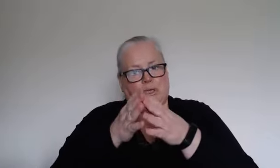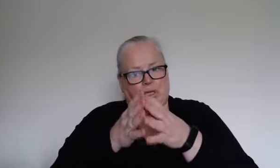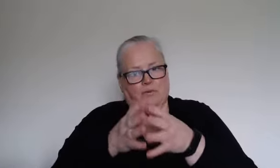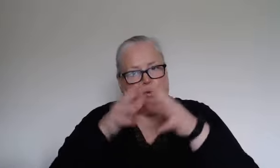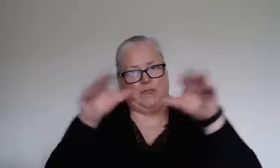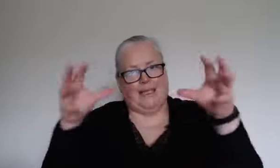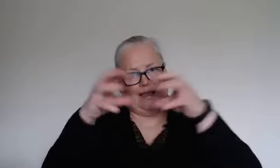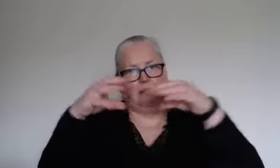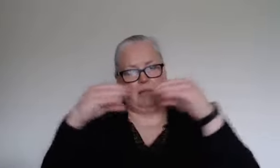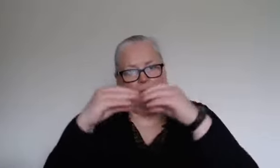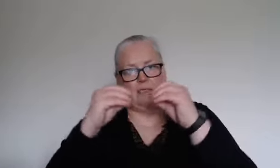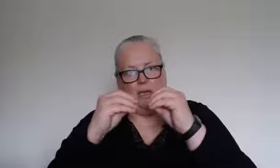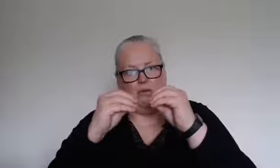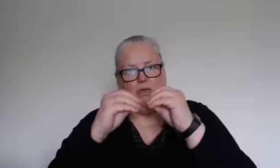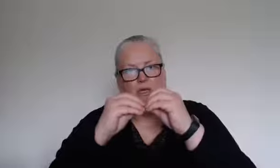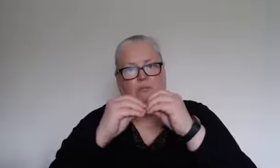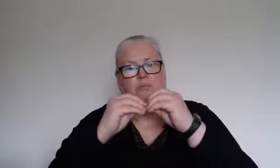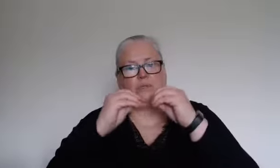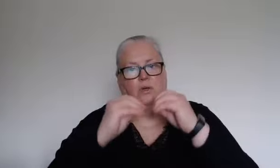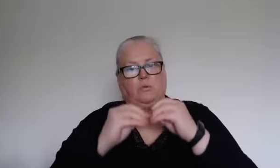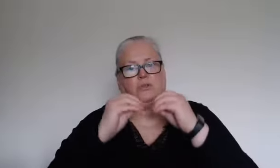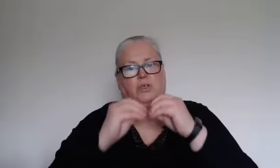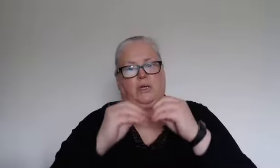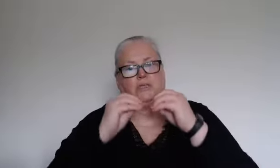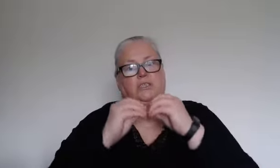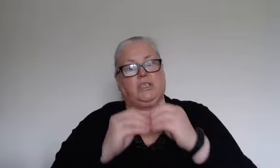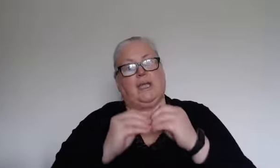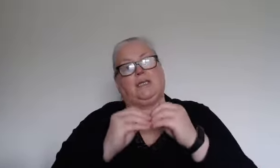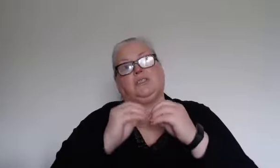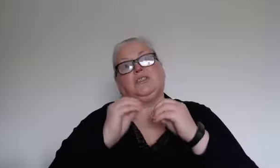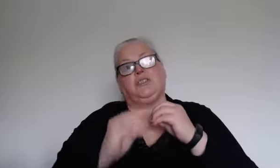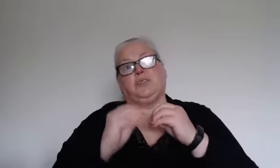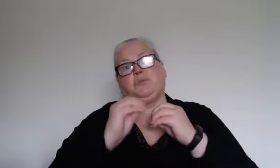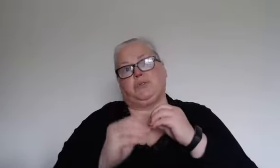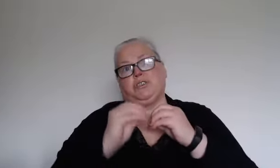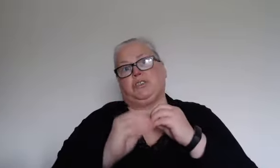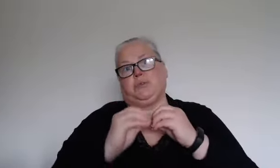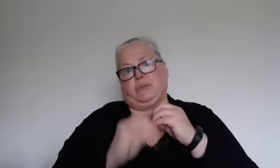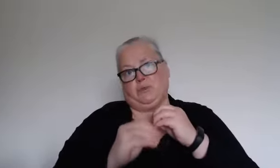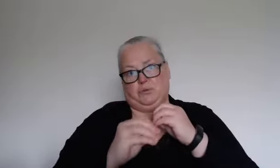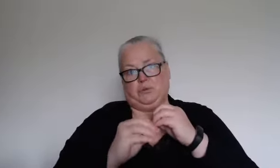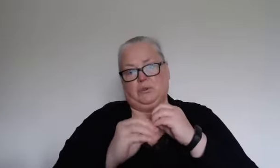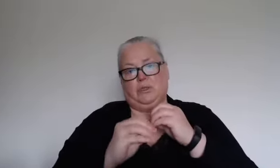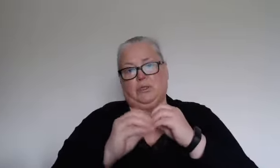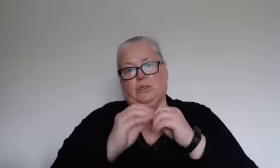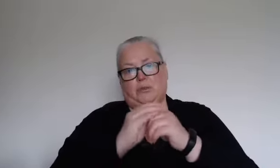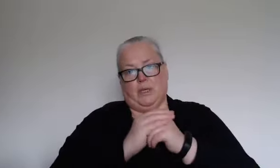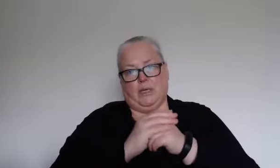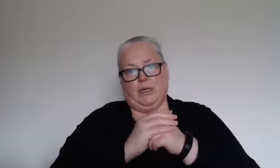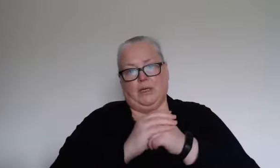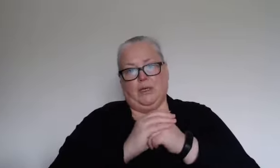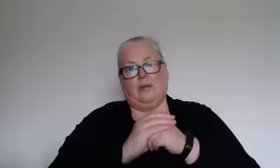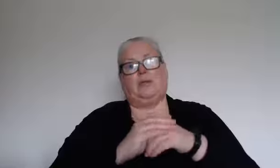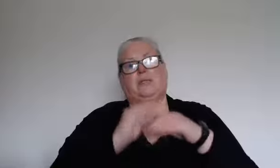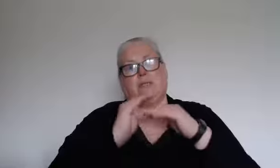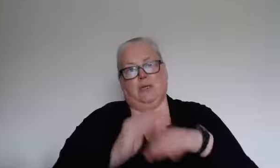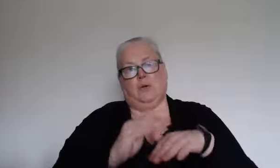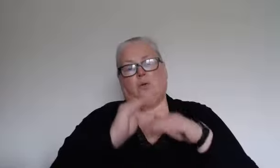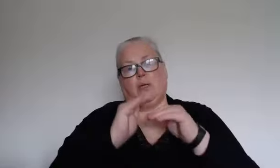even within that area, don't try to change too much too soon. Okay? Slow and